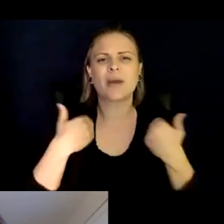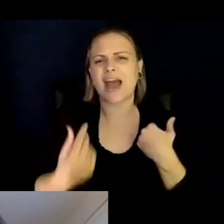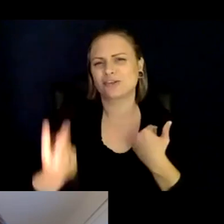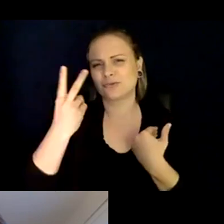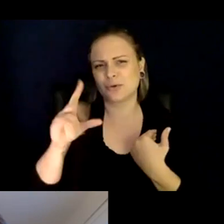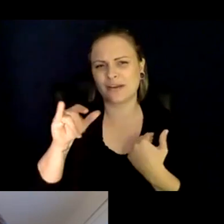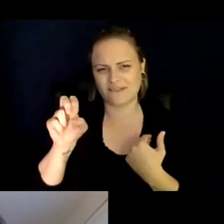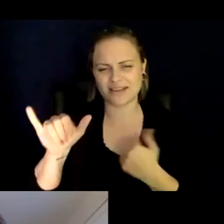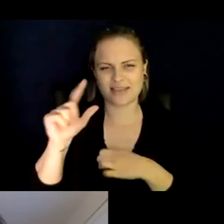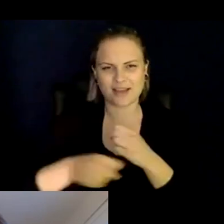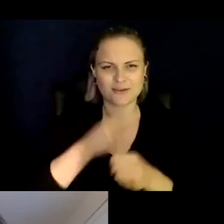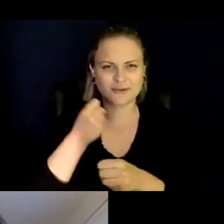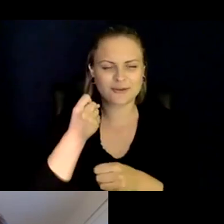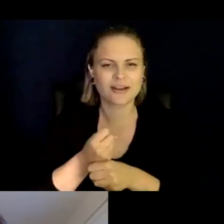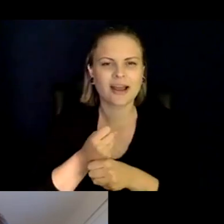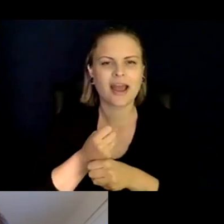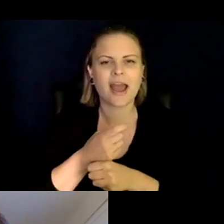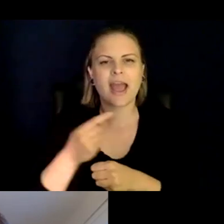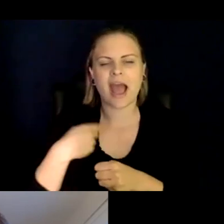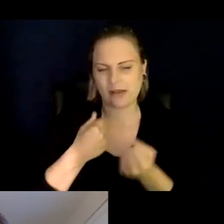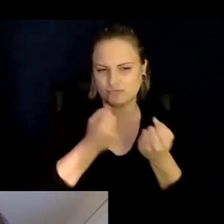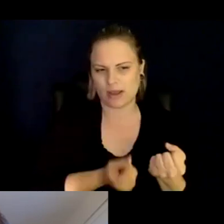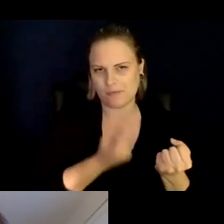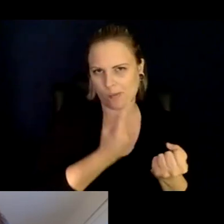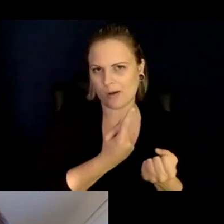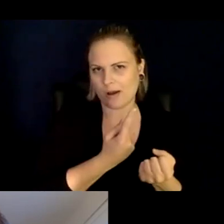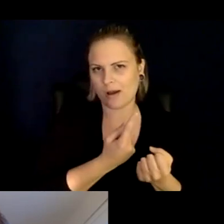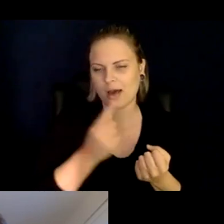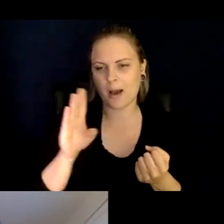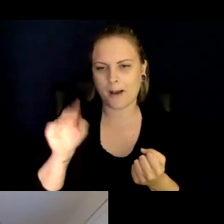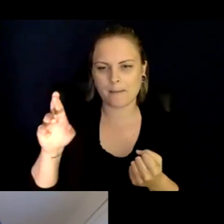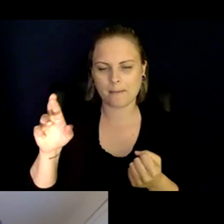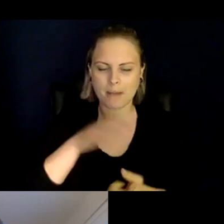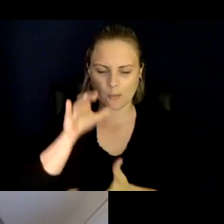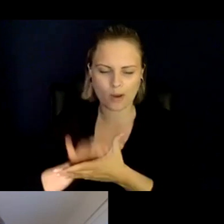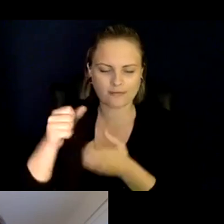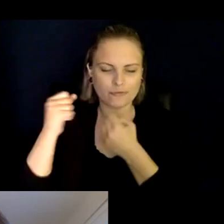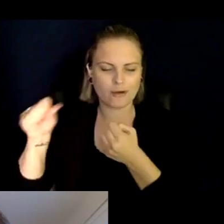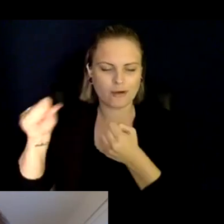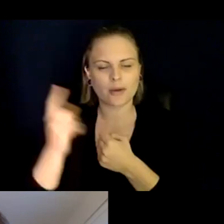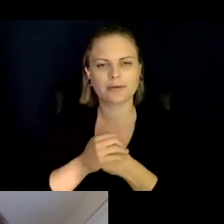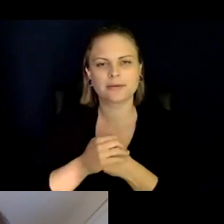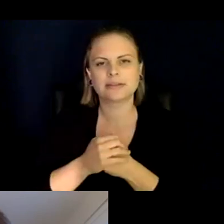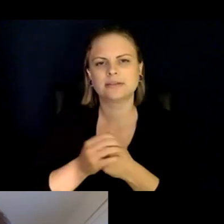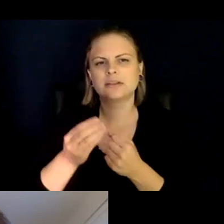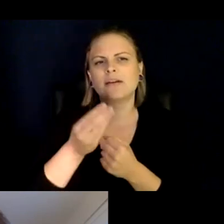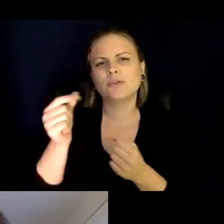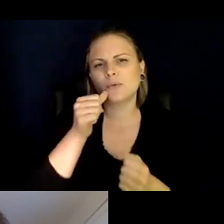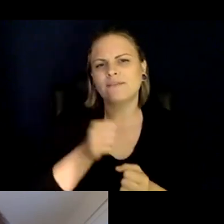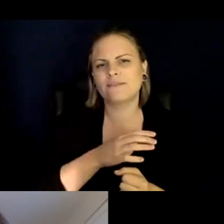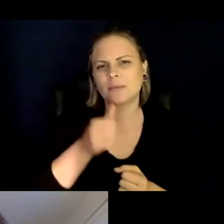that year. And I was driving one, Barbara the other, and a number of females in my